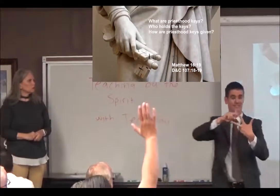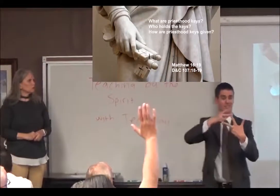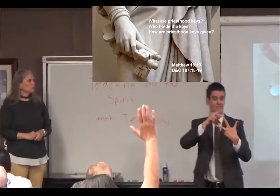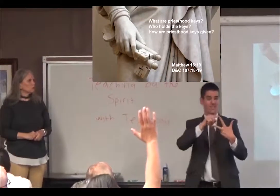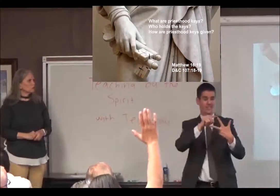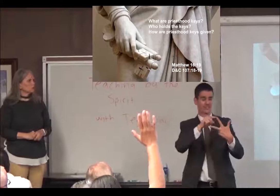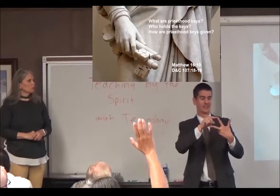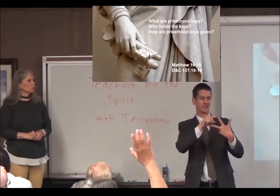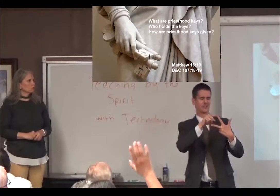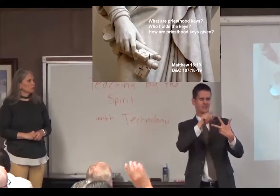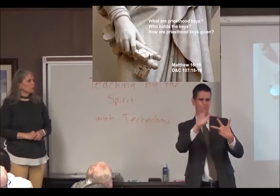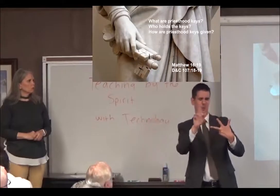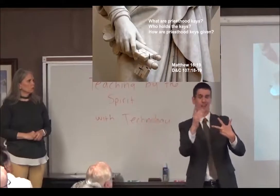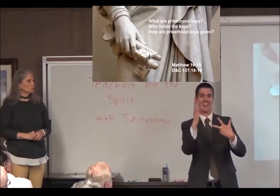one. The second one was